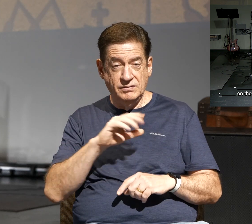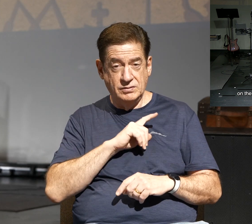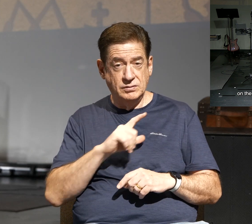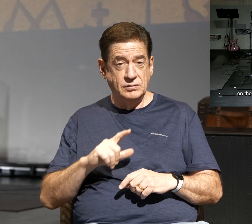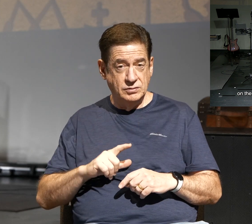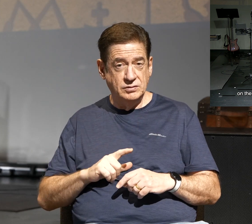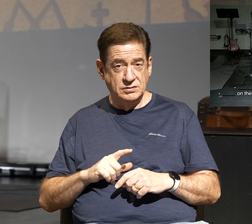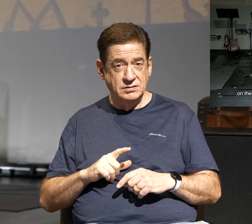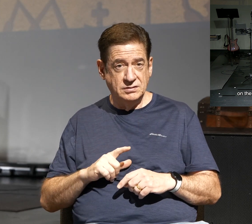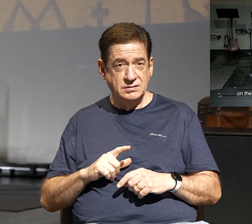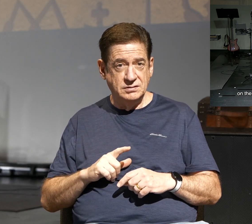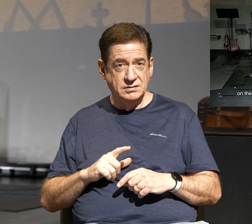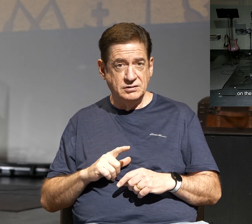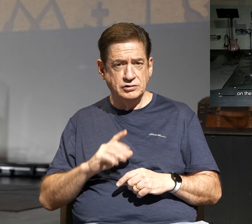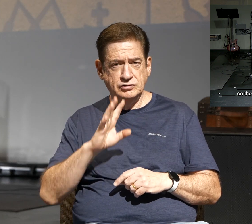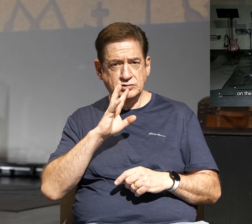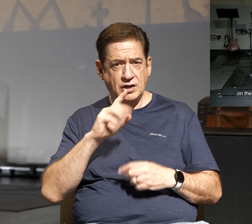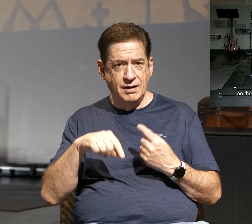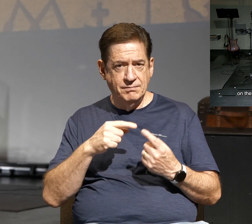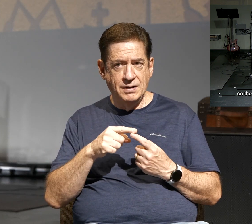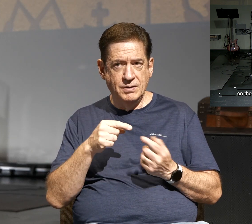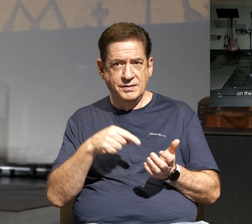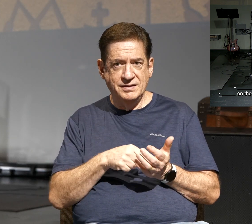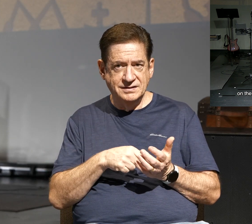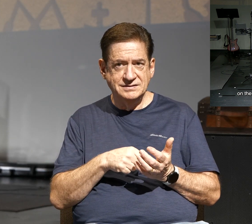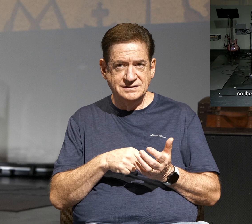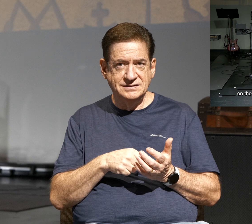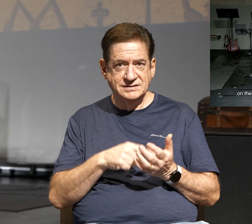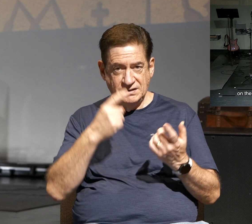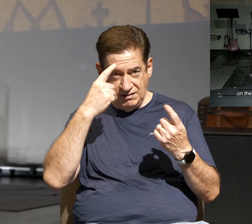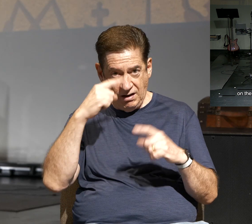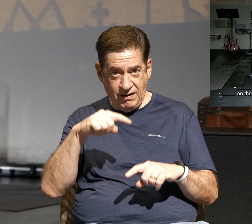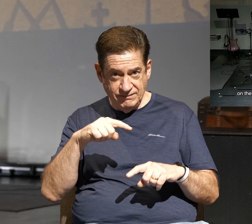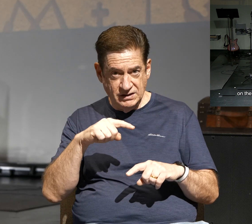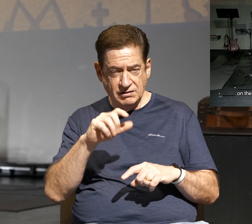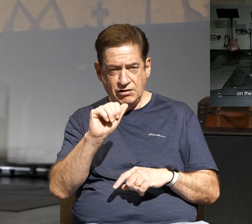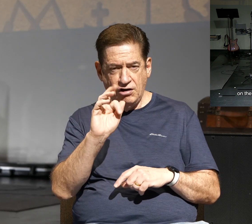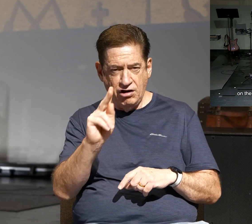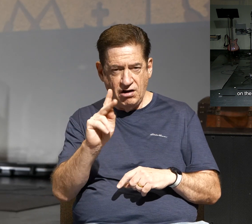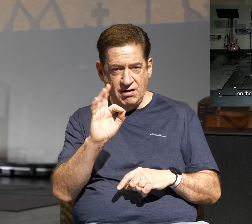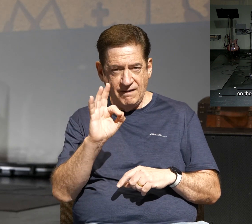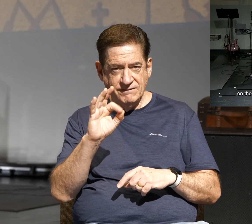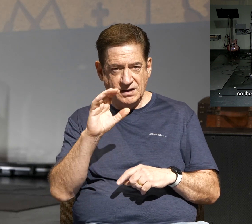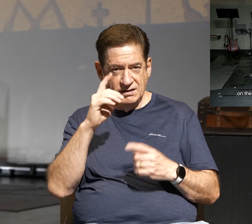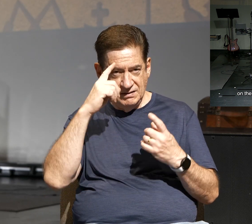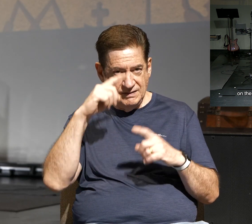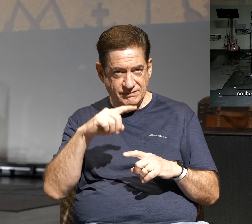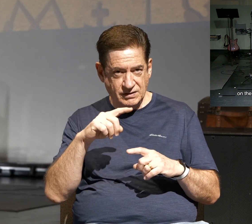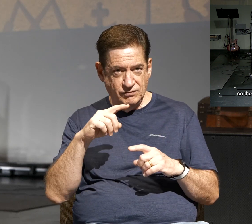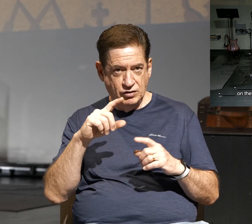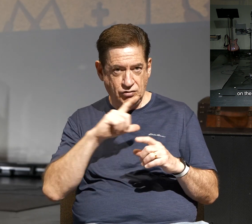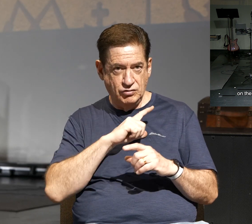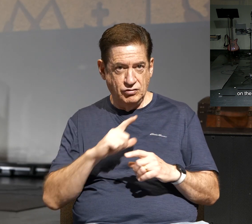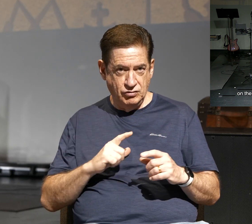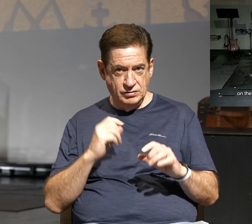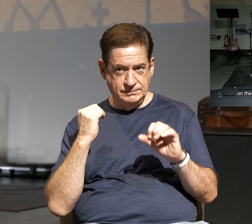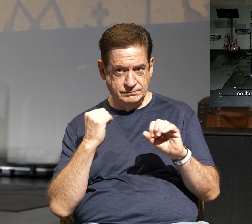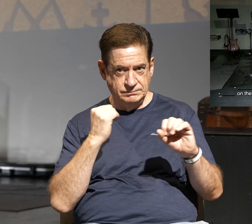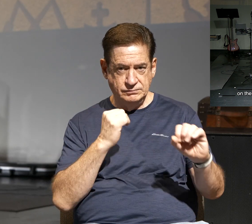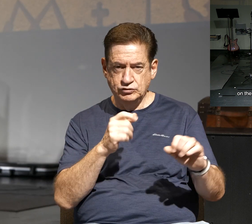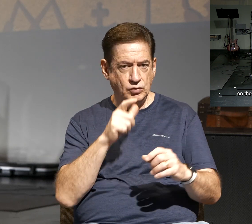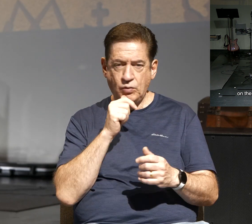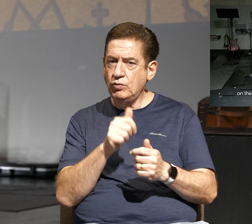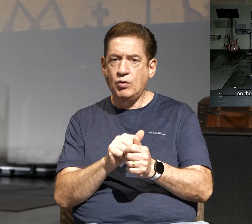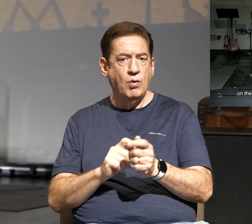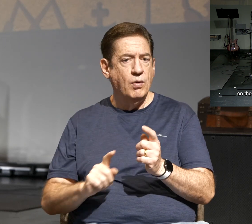Lord. He's talking about this, the covenant, the ark of the covenant of the Lord. So basically he's just saying, don't run